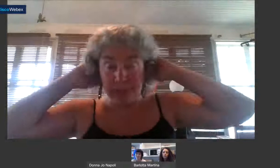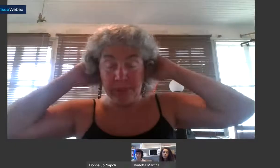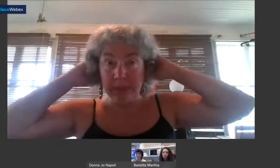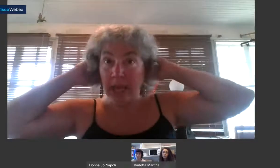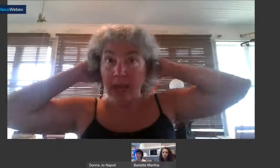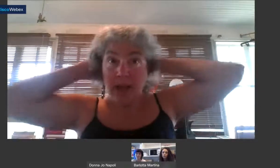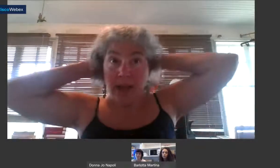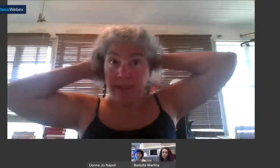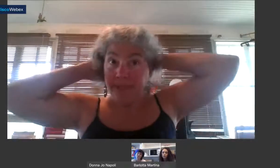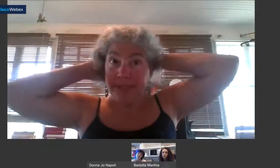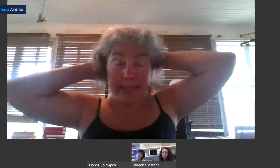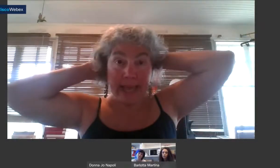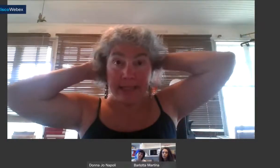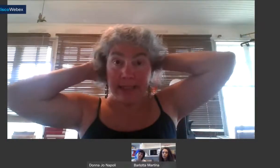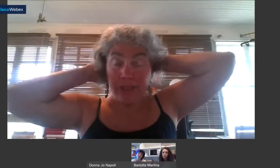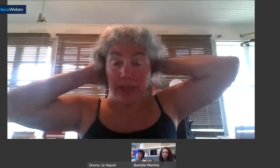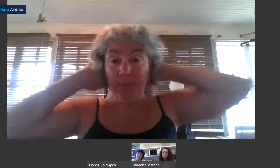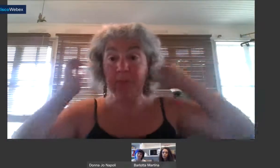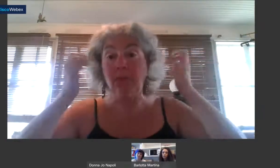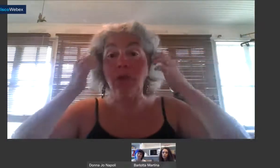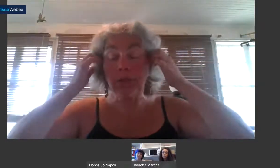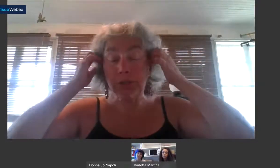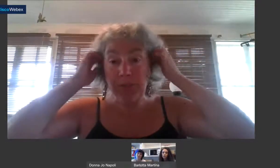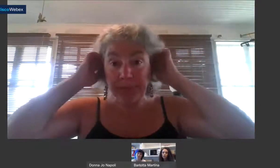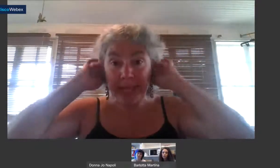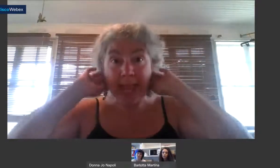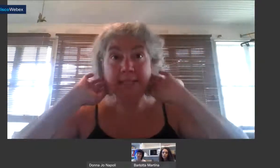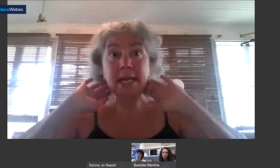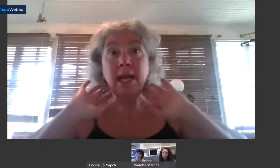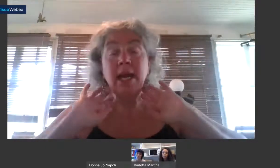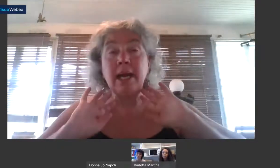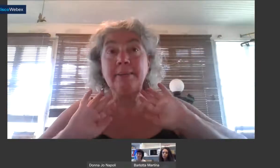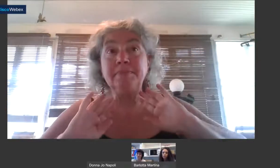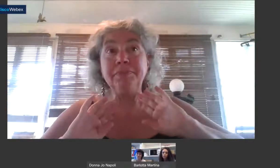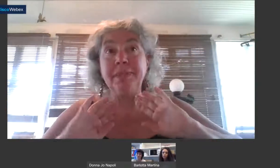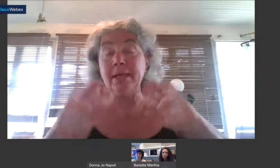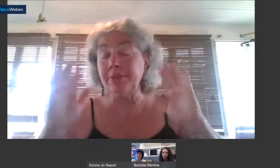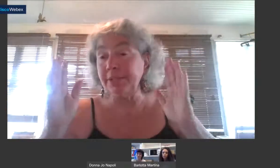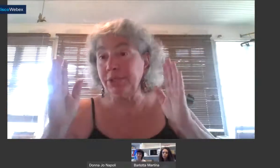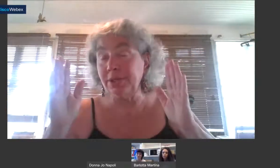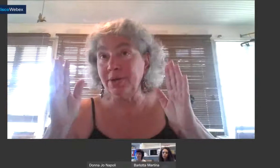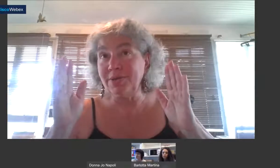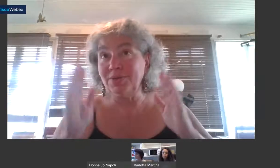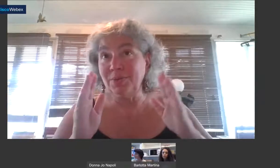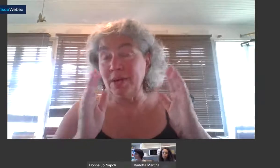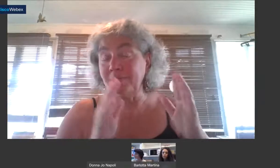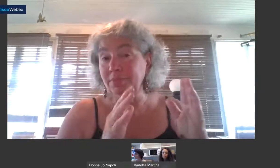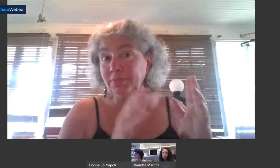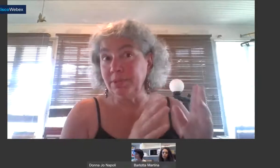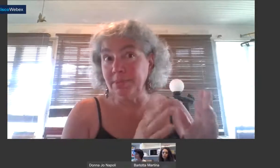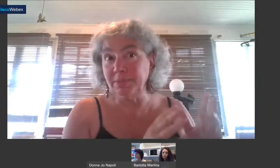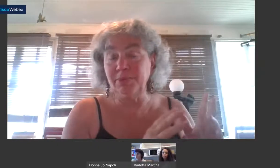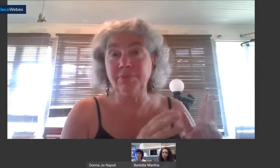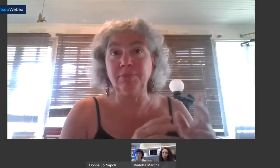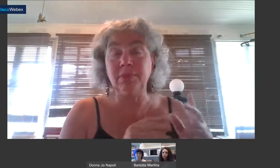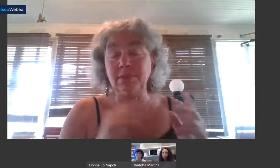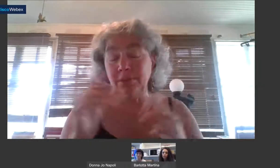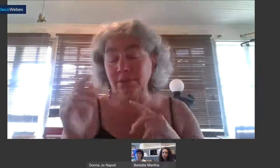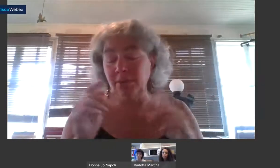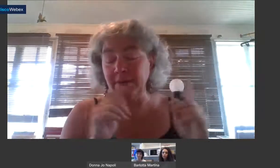languages. The Italian dictionary was the largest one we had. The other dictionaries, some of them were, one of them